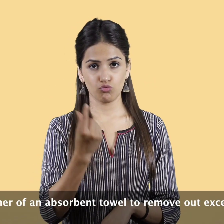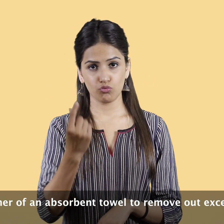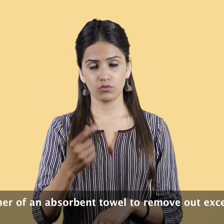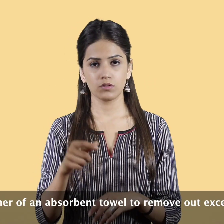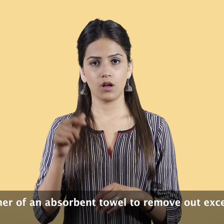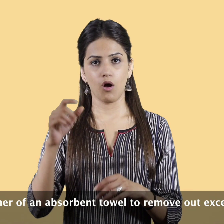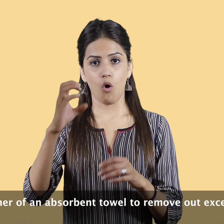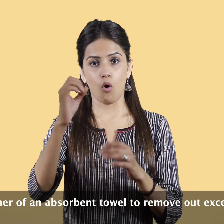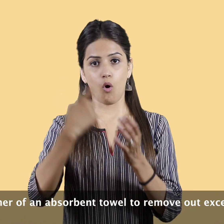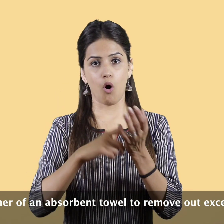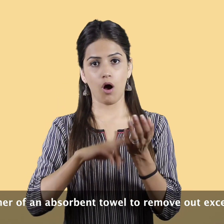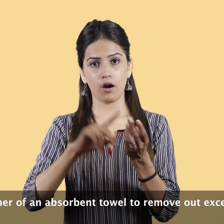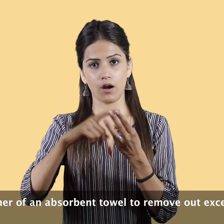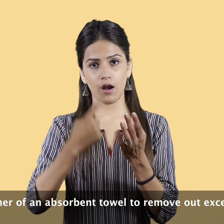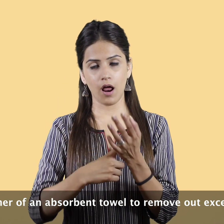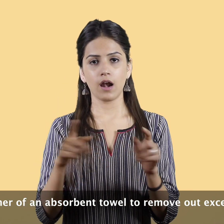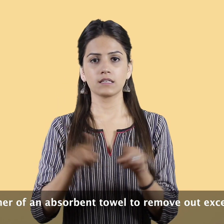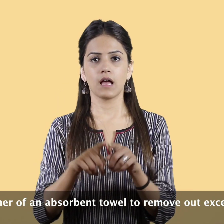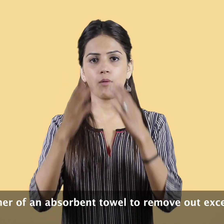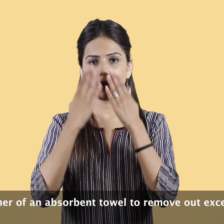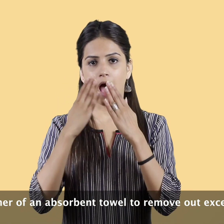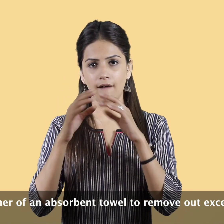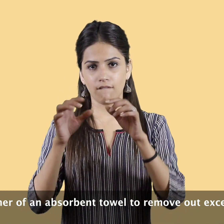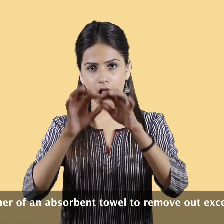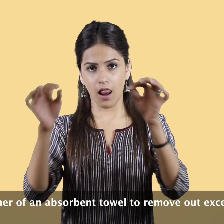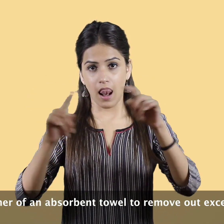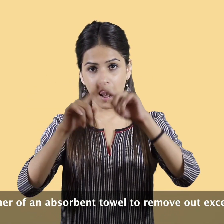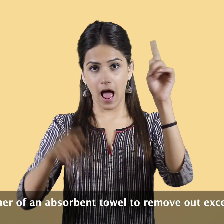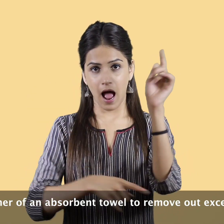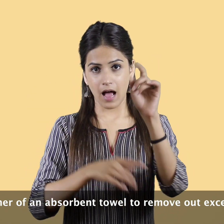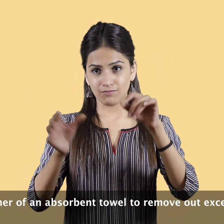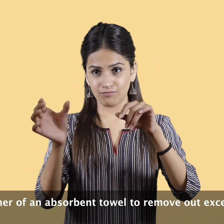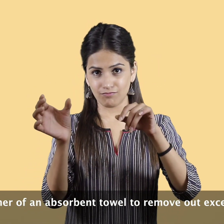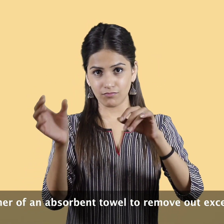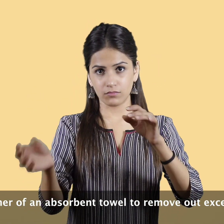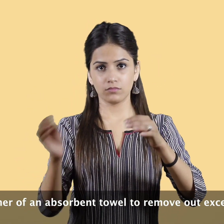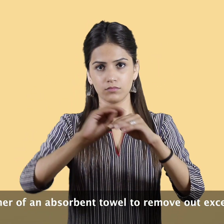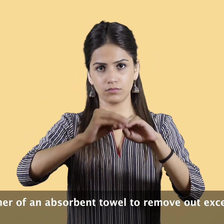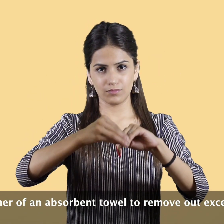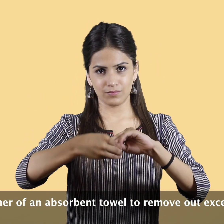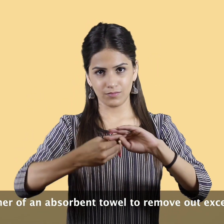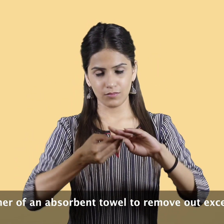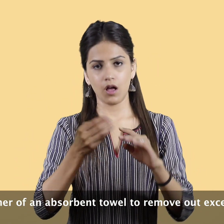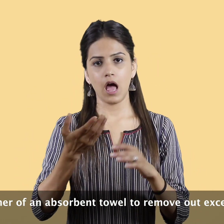Use the corner of an absorbent towel to remove out excess water.